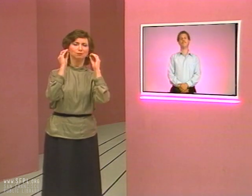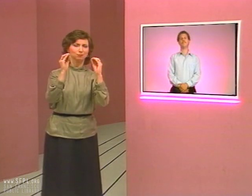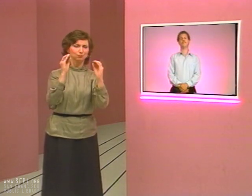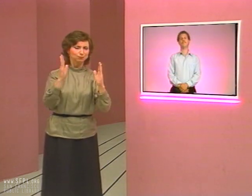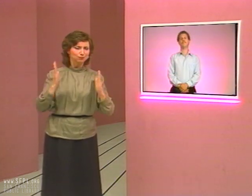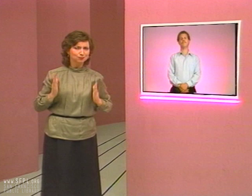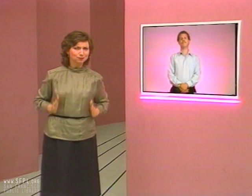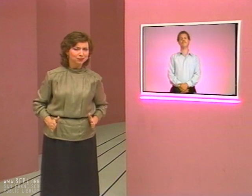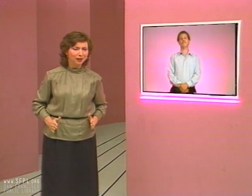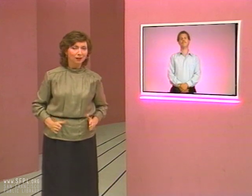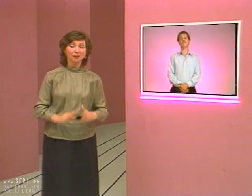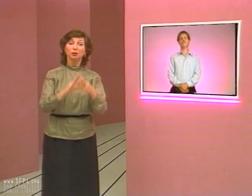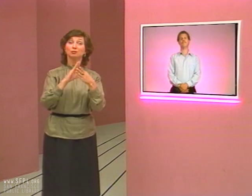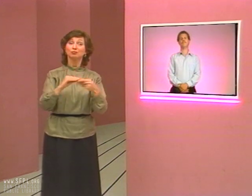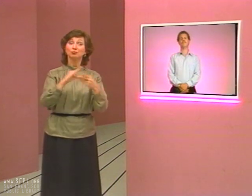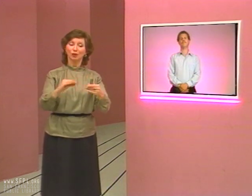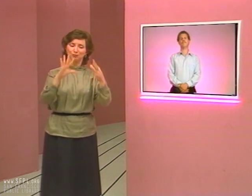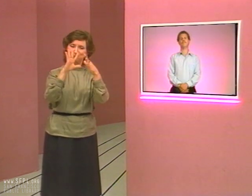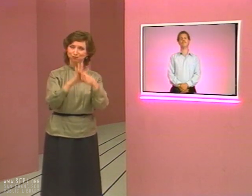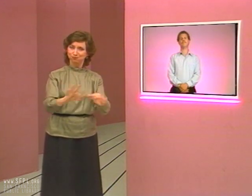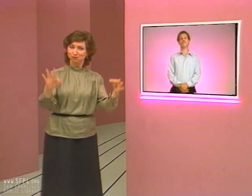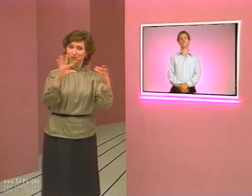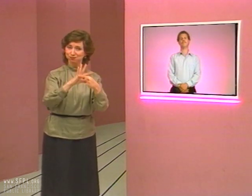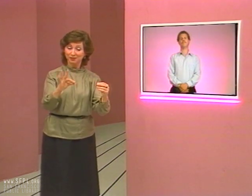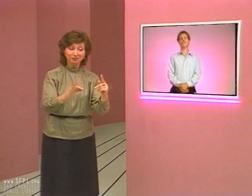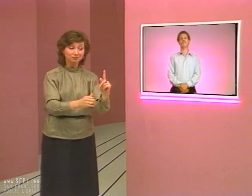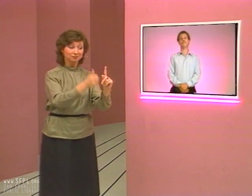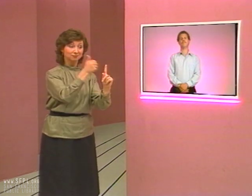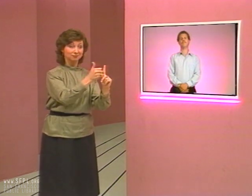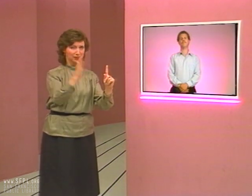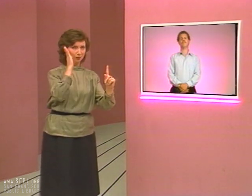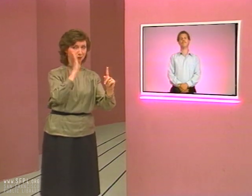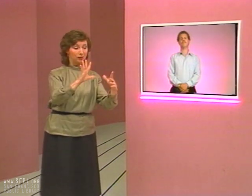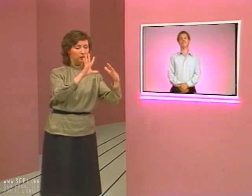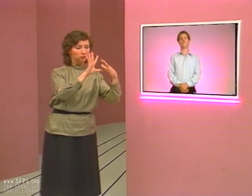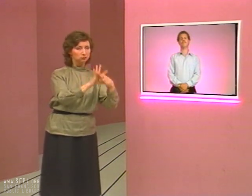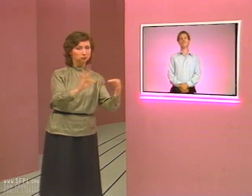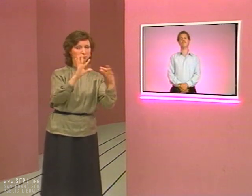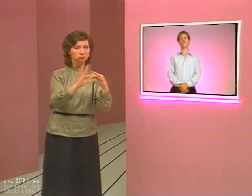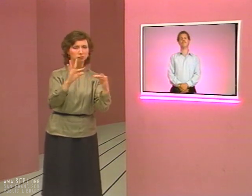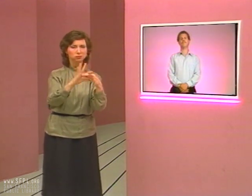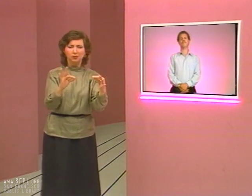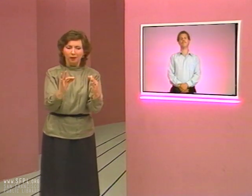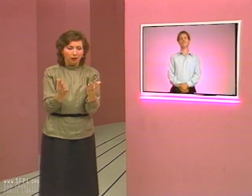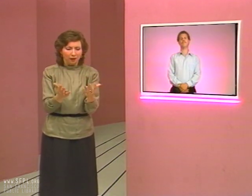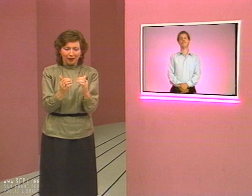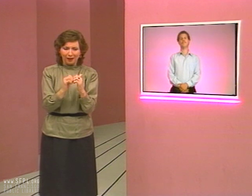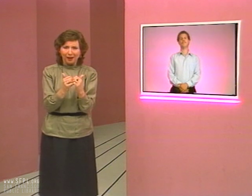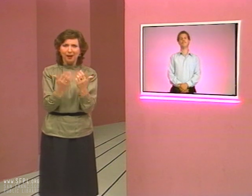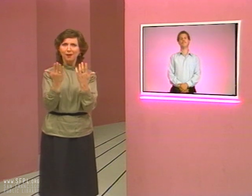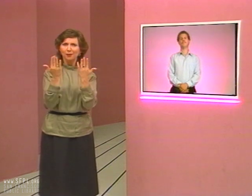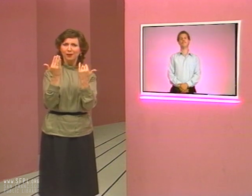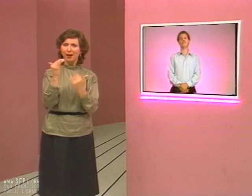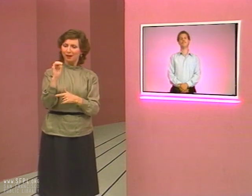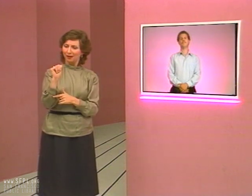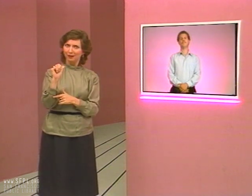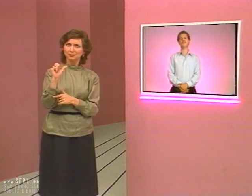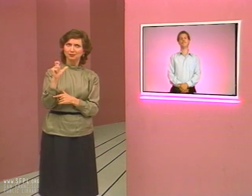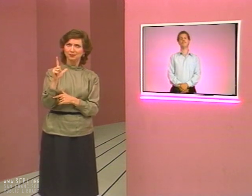noted storyteller. He will highlight some of the significant events in the evolution of ASL and explain its